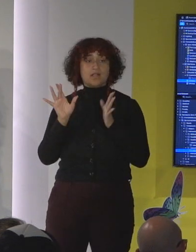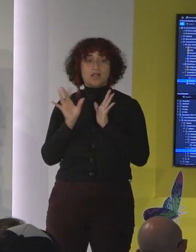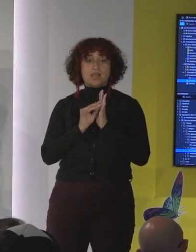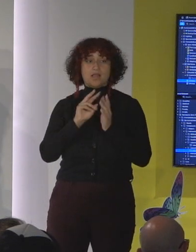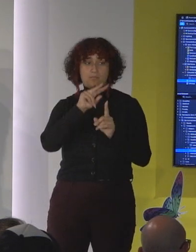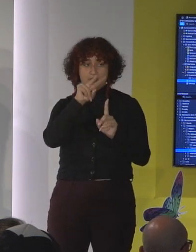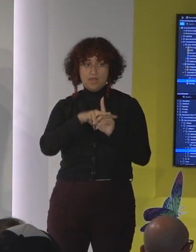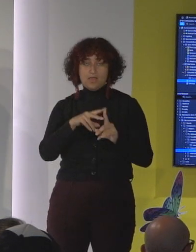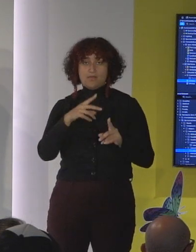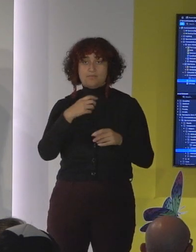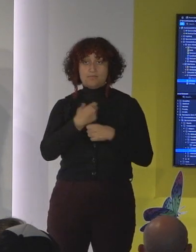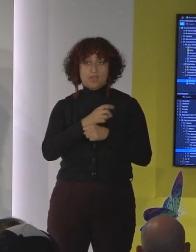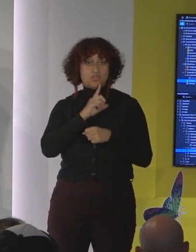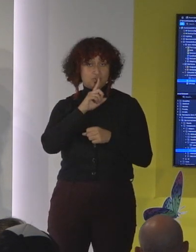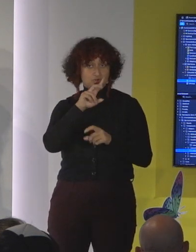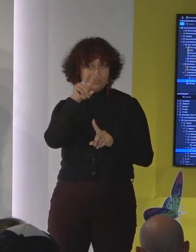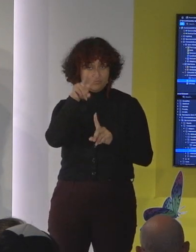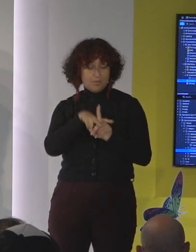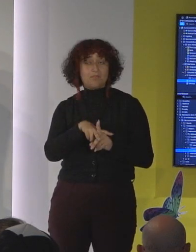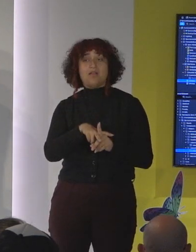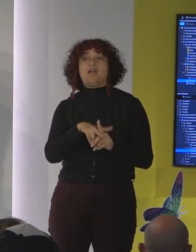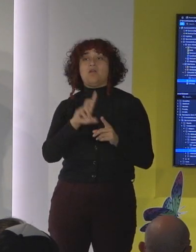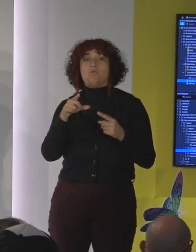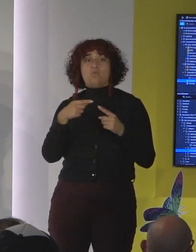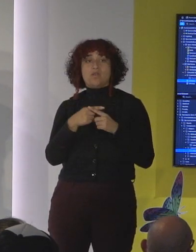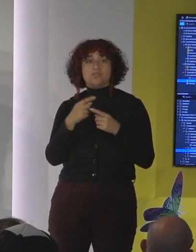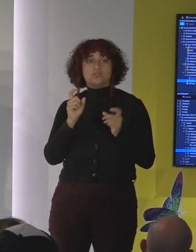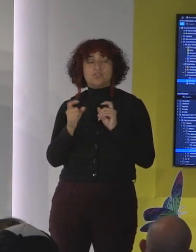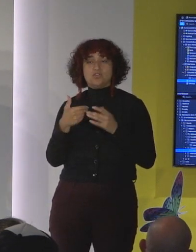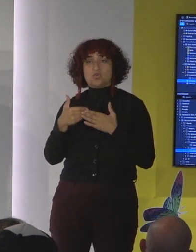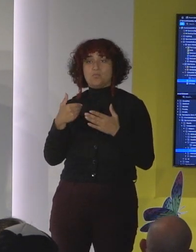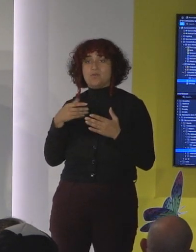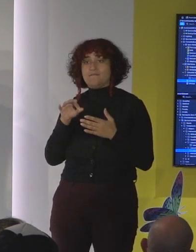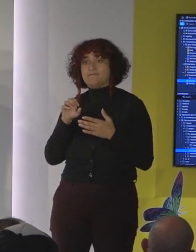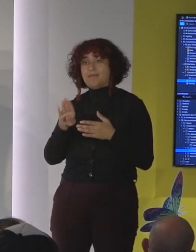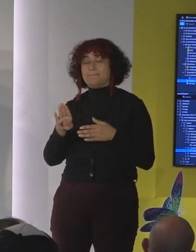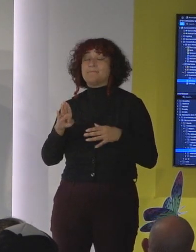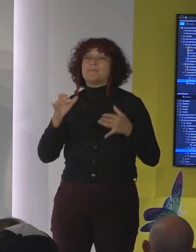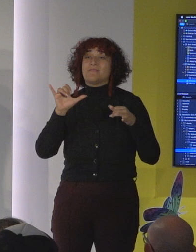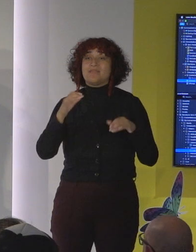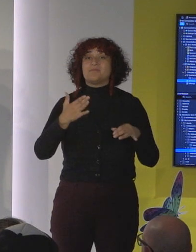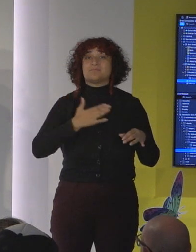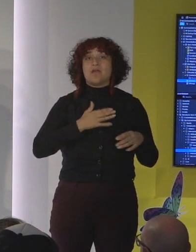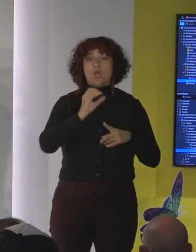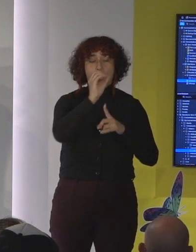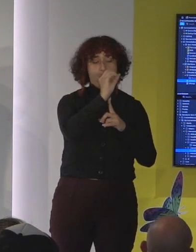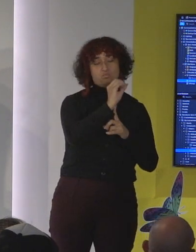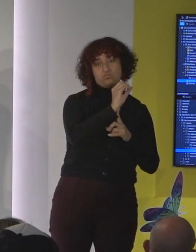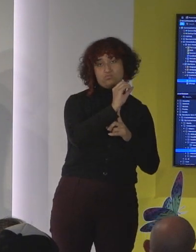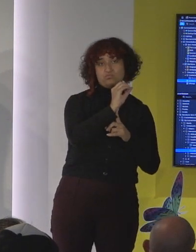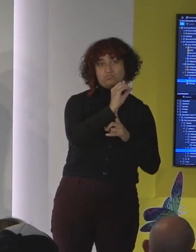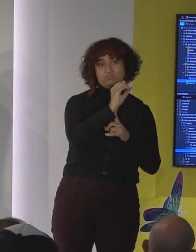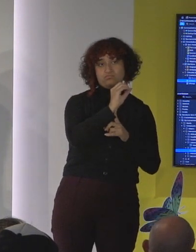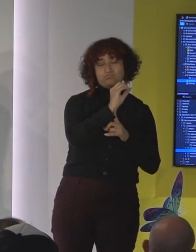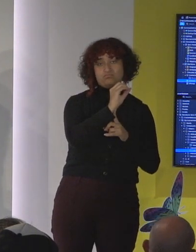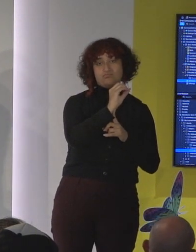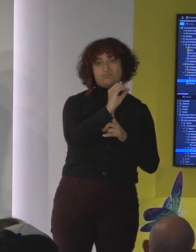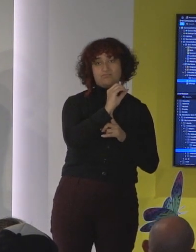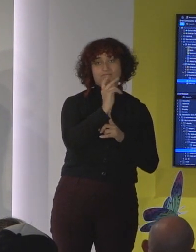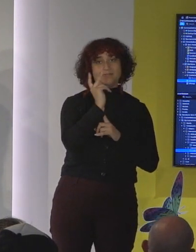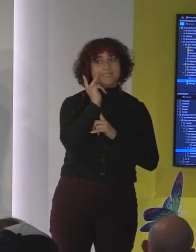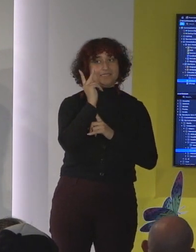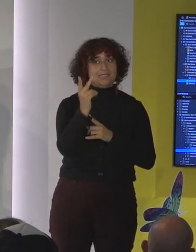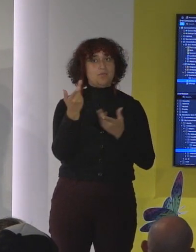click apply when you're changing your prefabs to save your changes. So that was on my O. Let's see how far